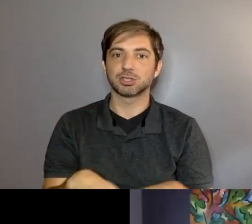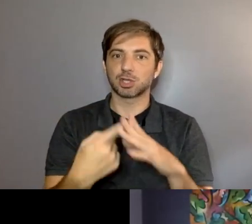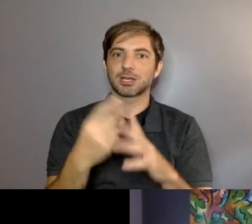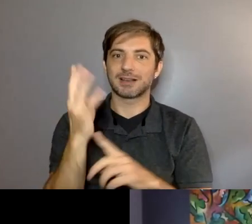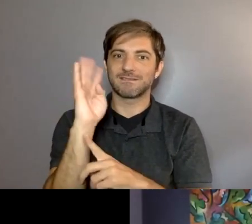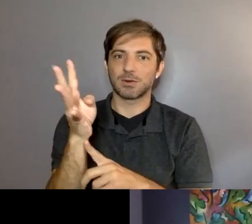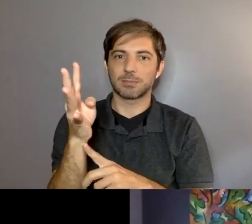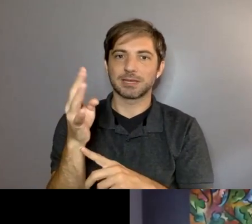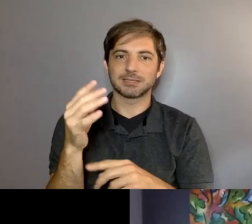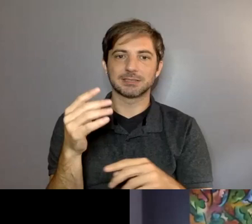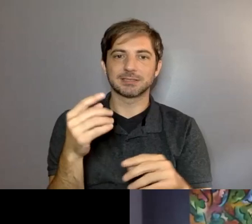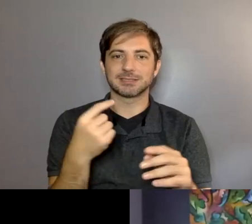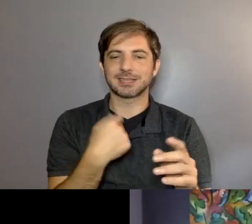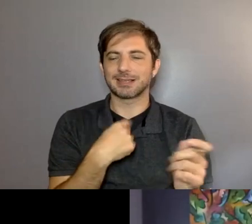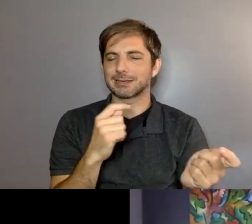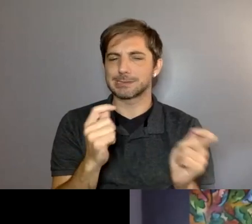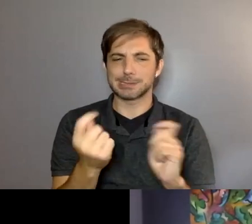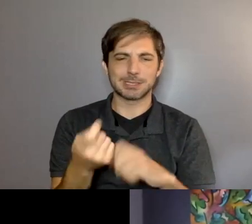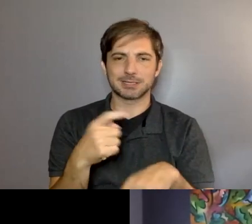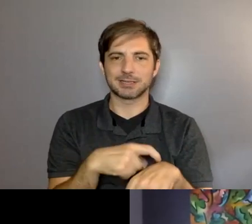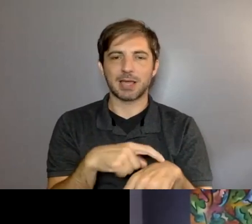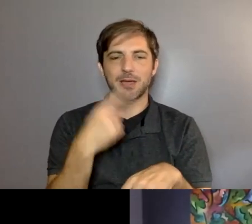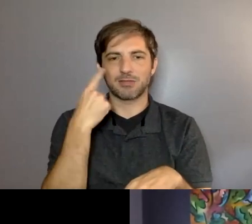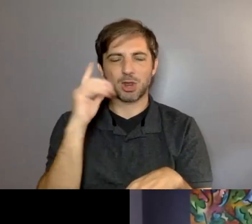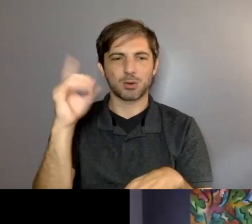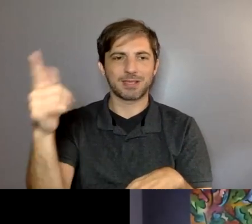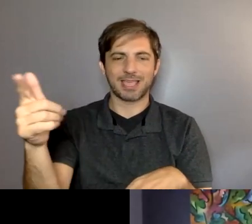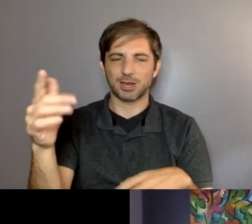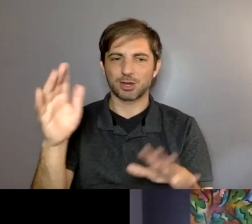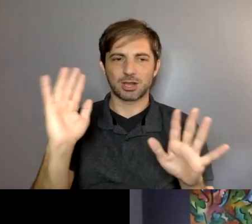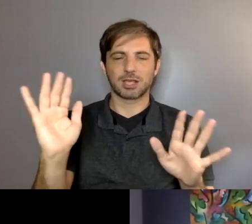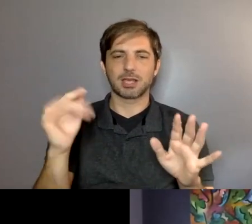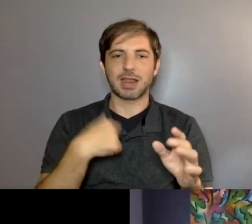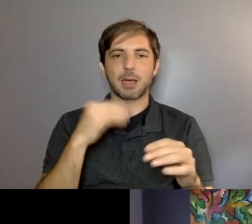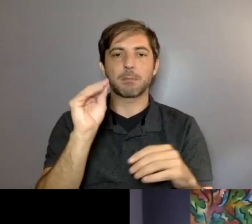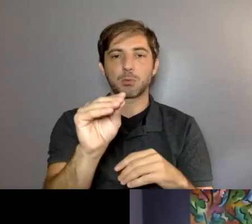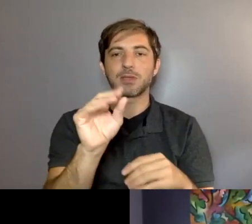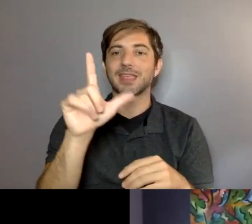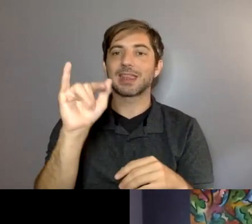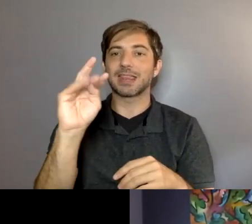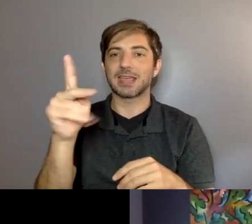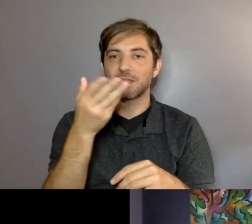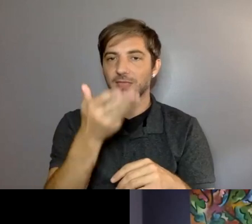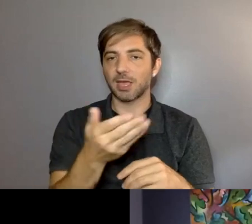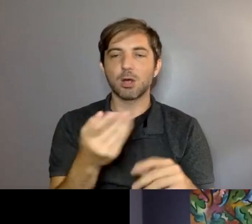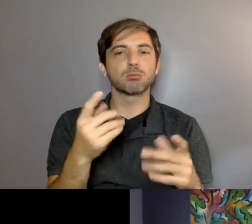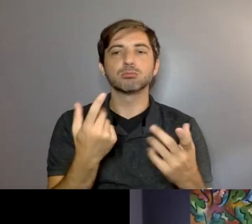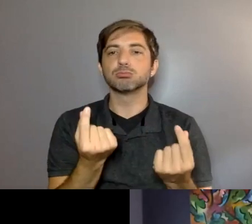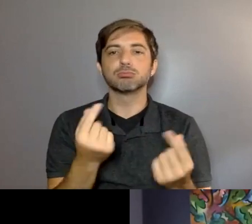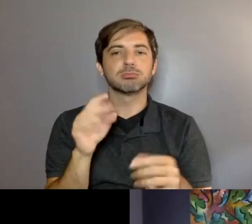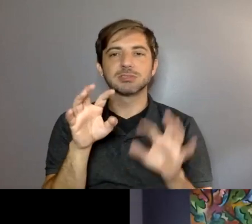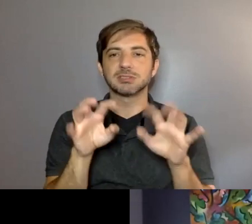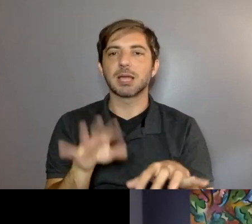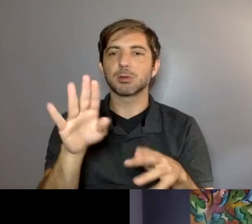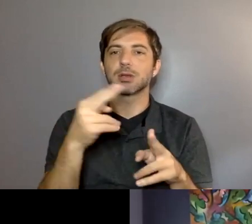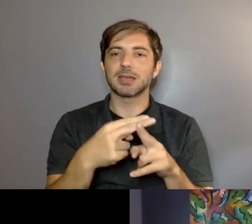I shifted the time around. I was thinking it was going to be later. And I put the link there, and all you have to do is type in your name and your email,